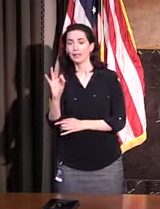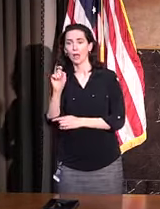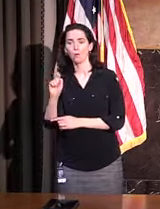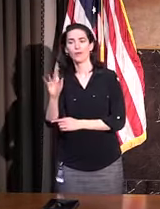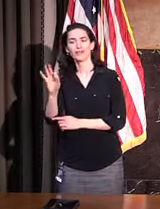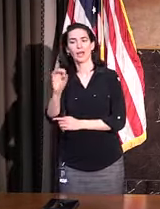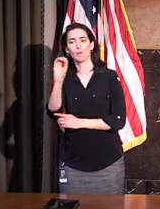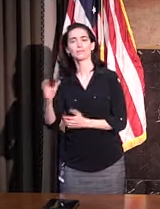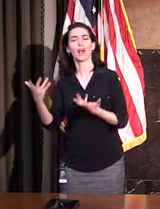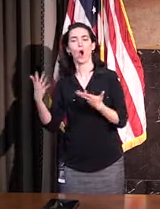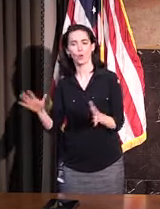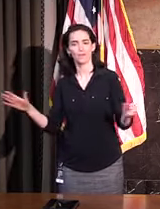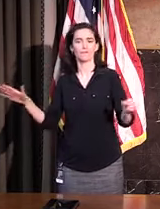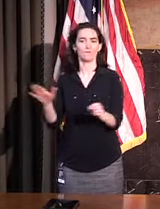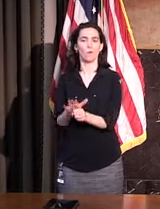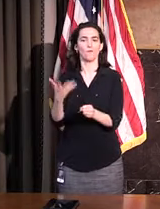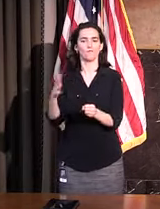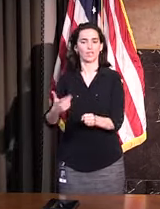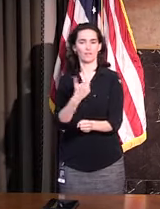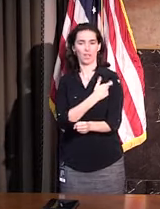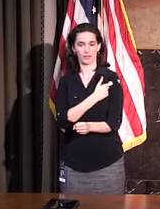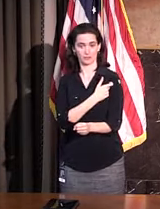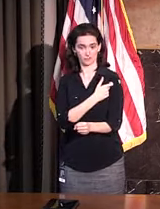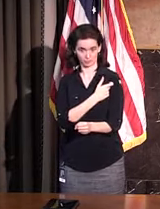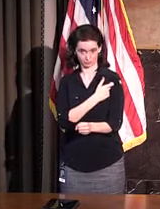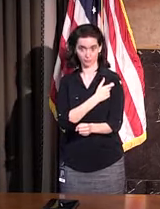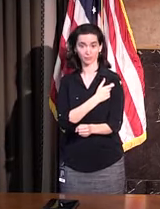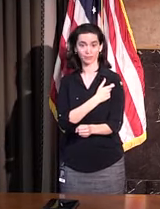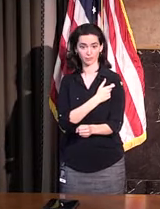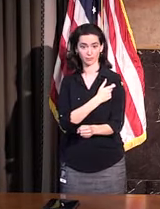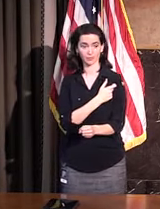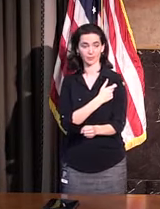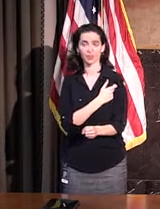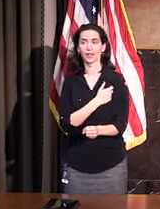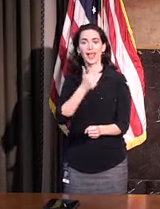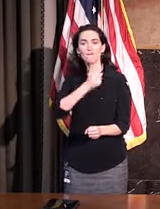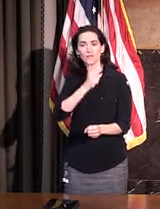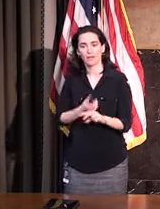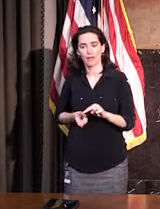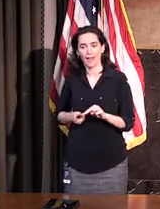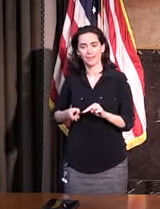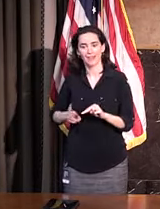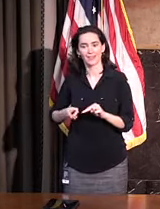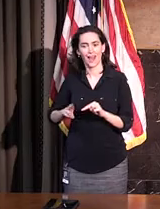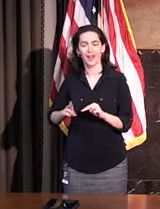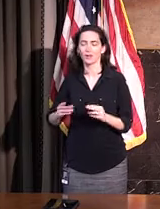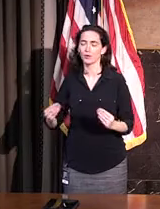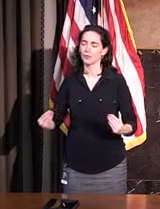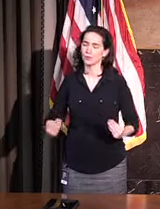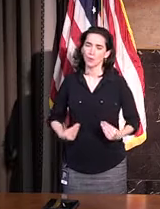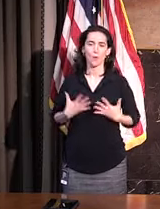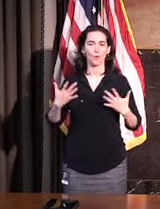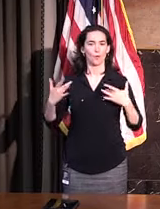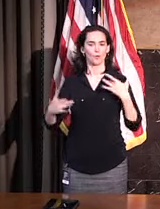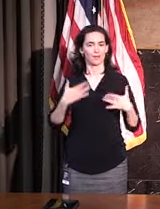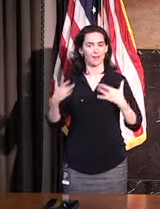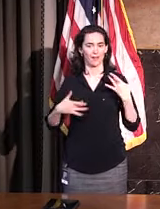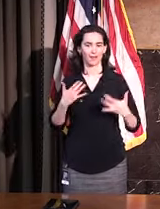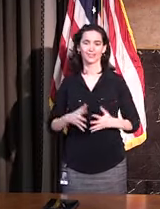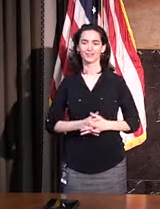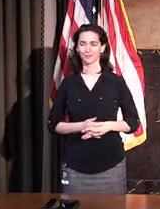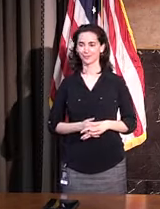9.9% have completed that series. And every day that number grows, and that is truly, truly